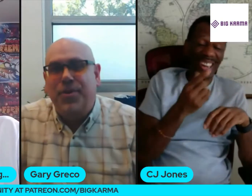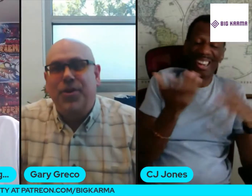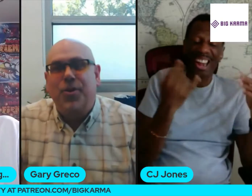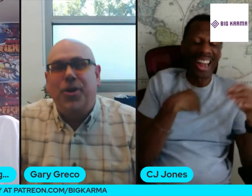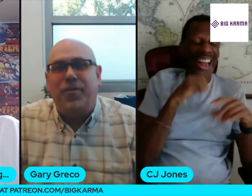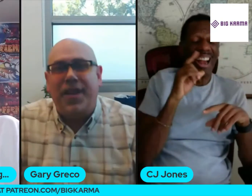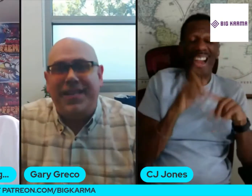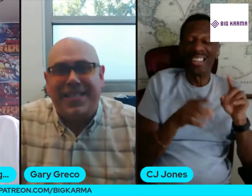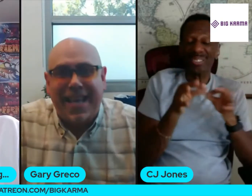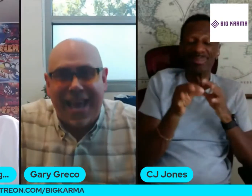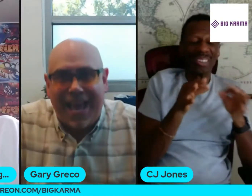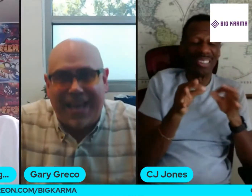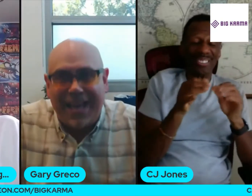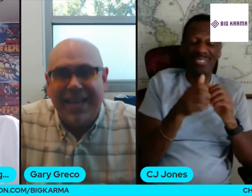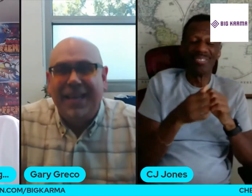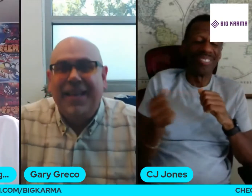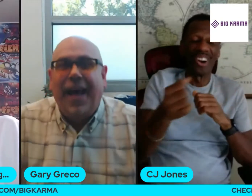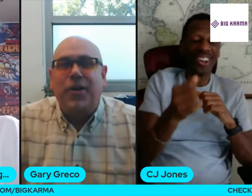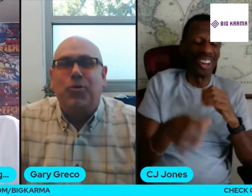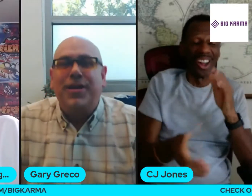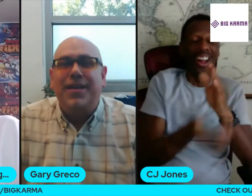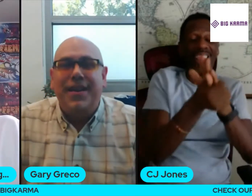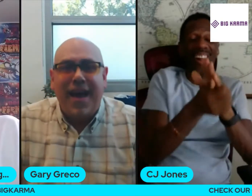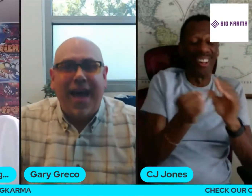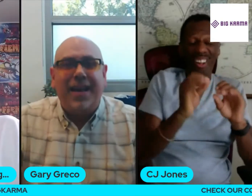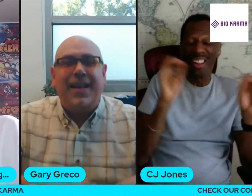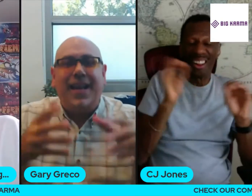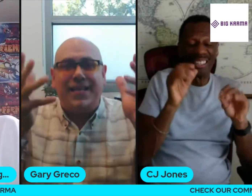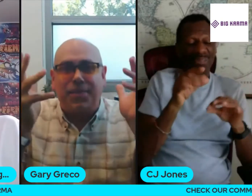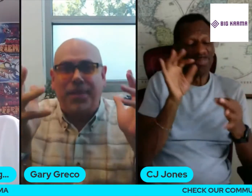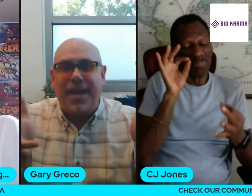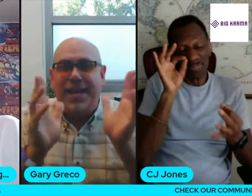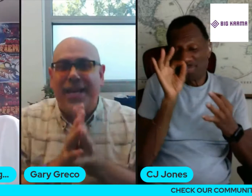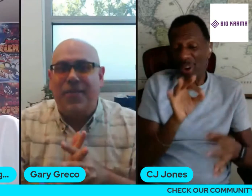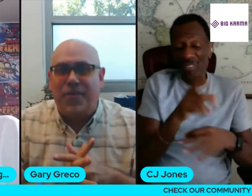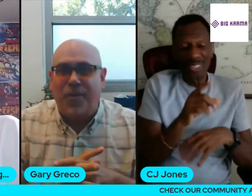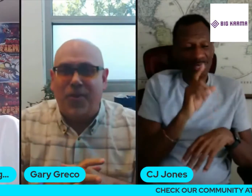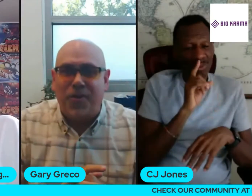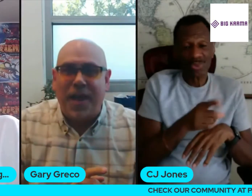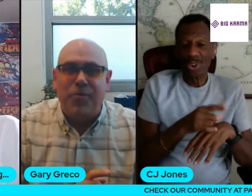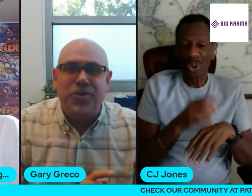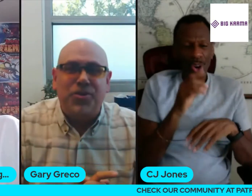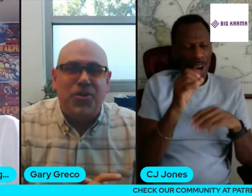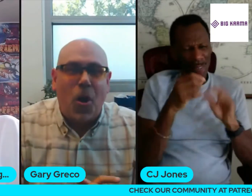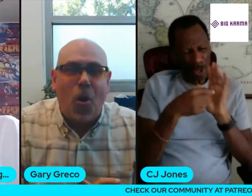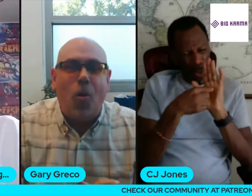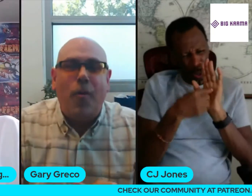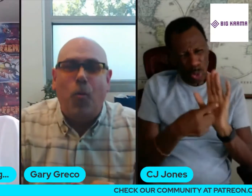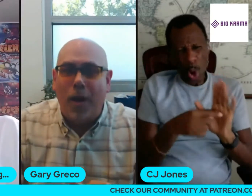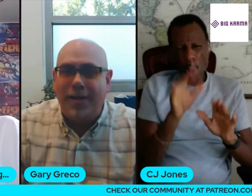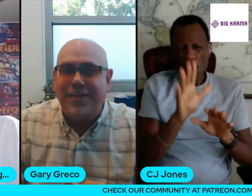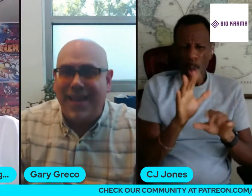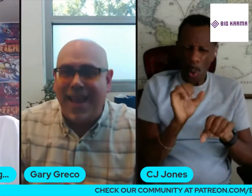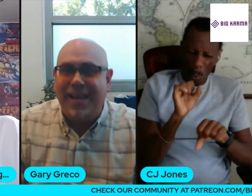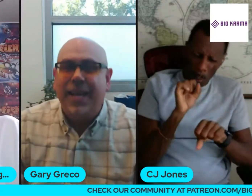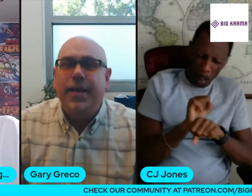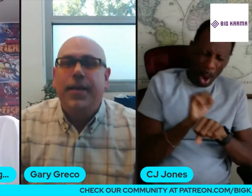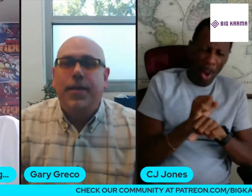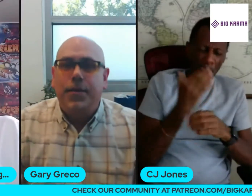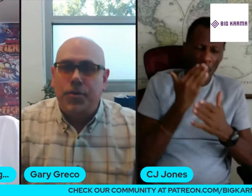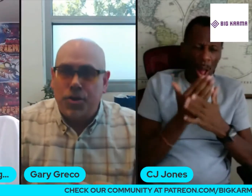Yes. Beautifully said. I could not explain it even further. That was so well